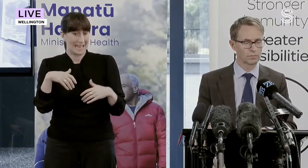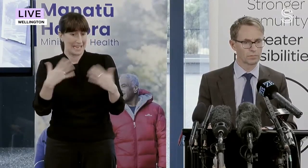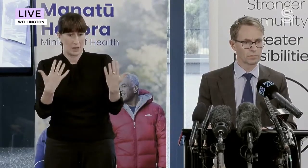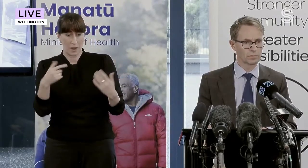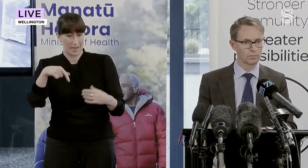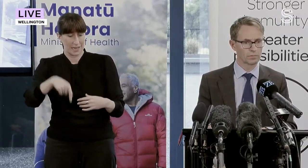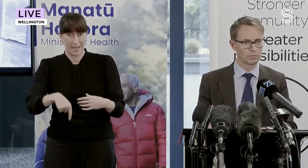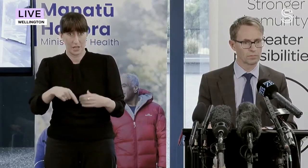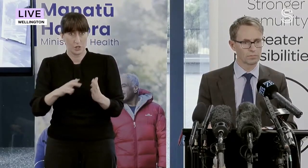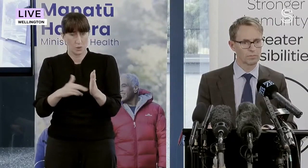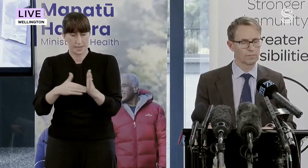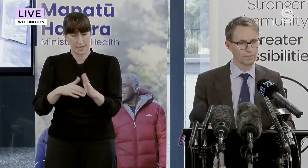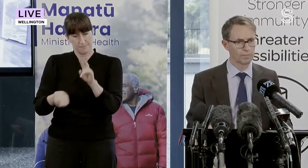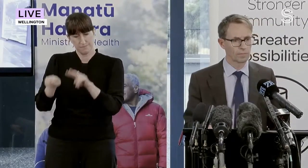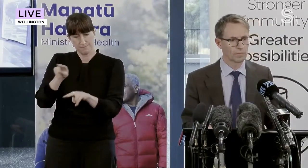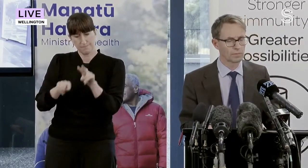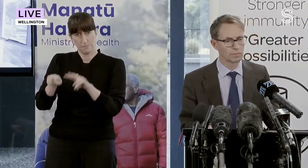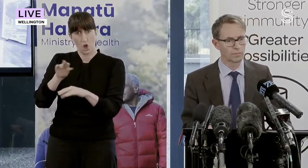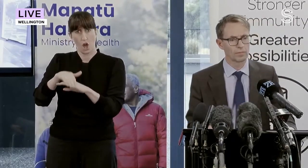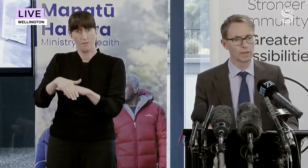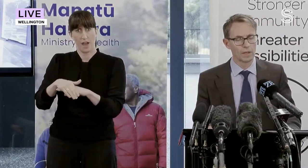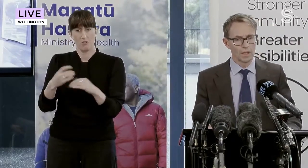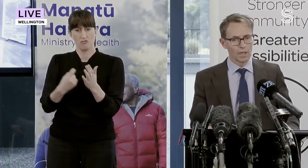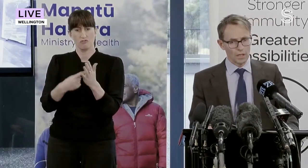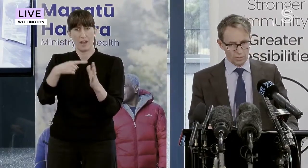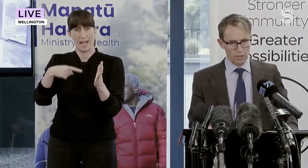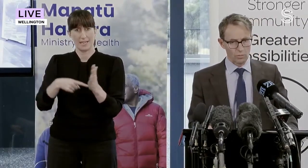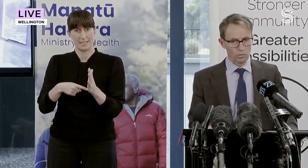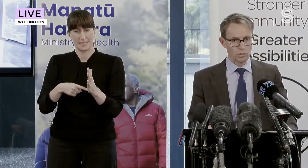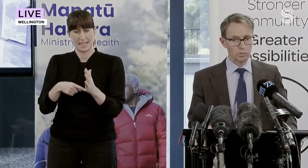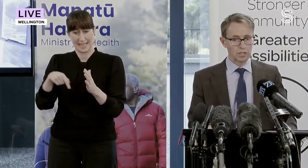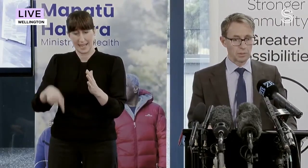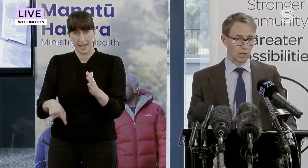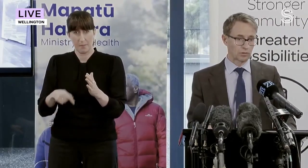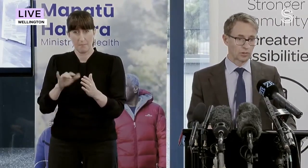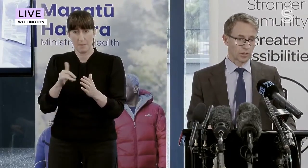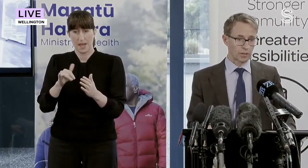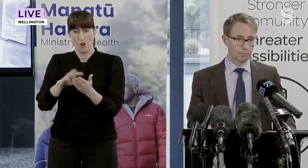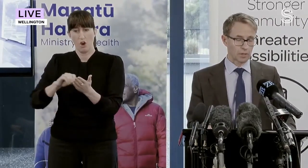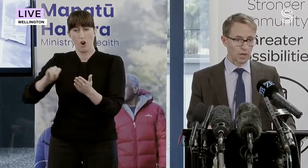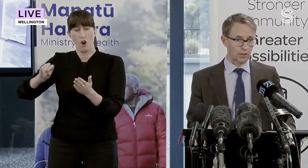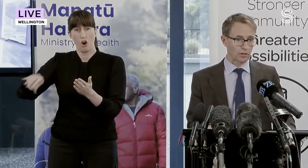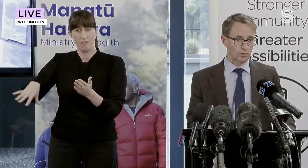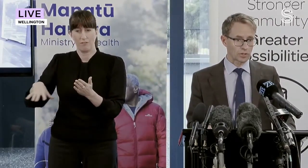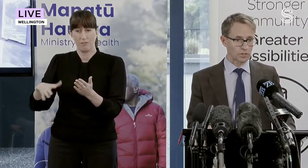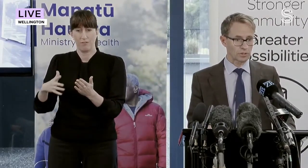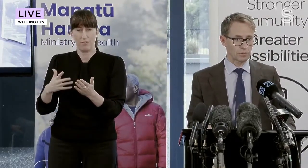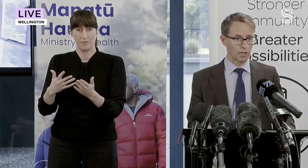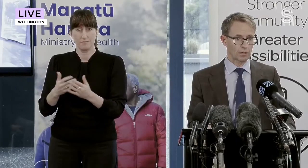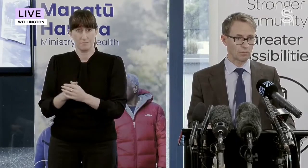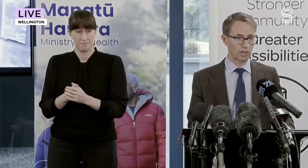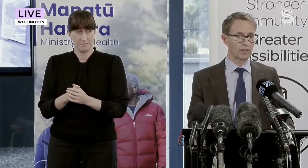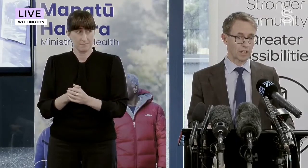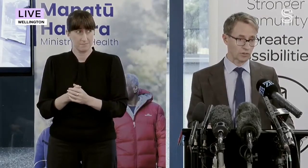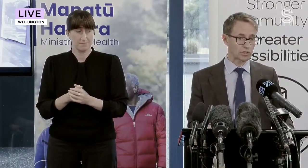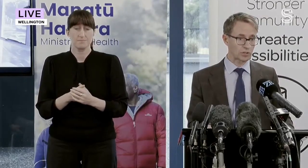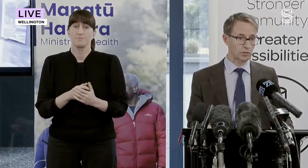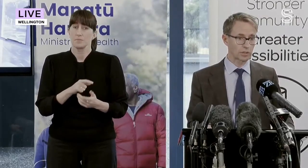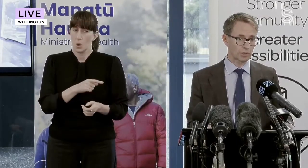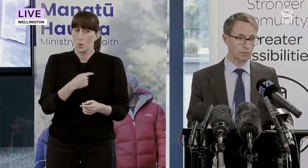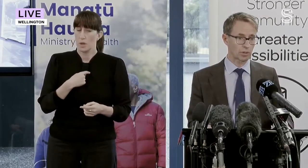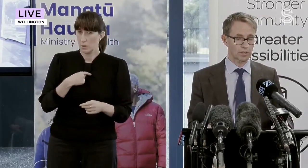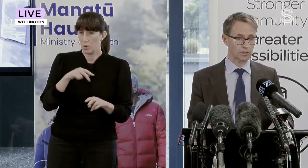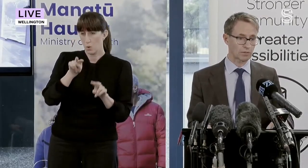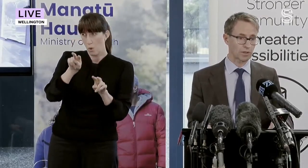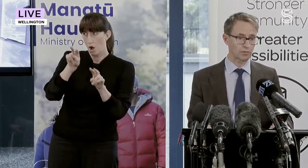at removing that same product here? Yeah, we'll keep a close eye on just what other countries are